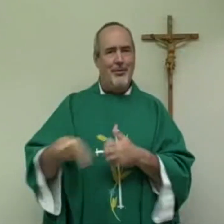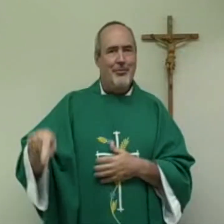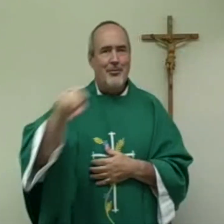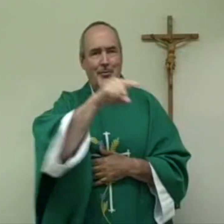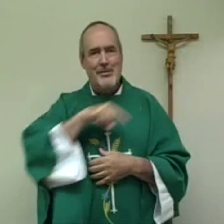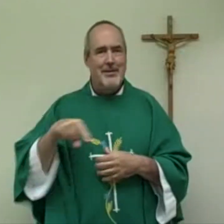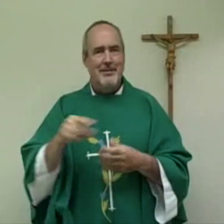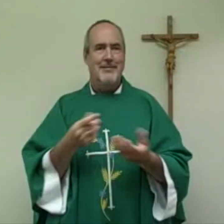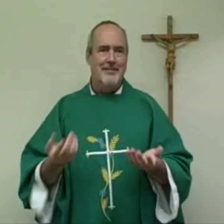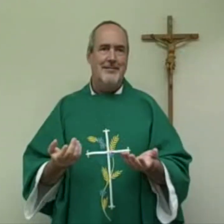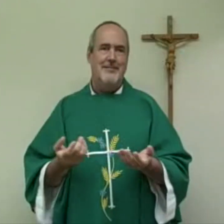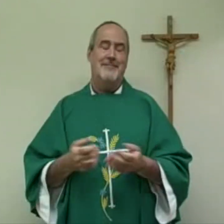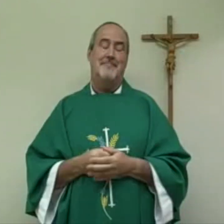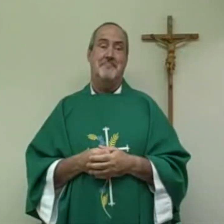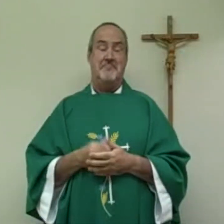what I wanted to share with you today.